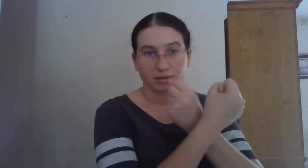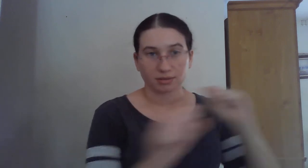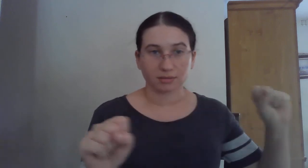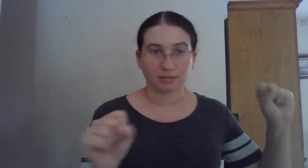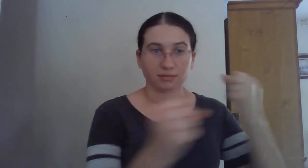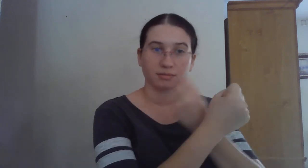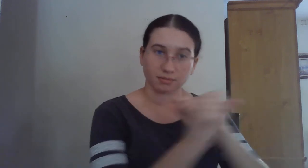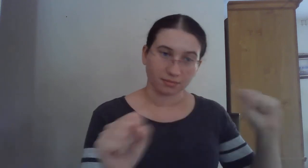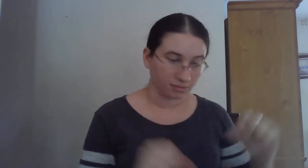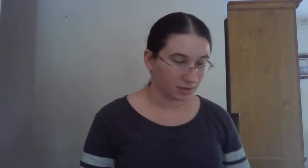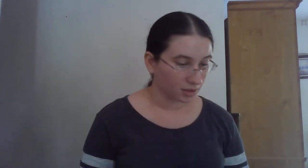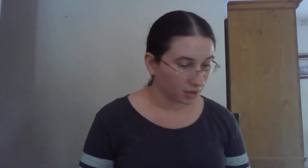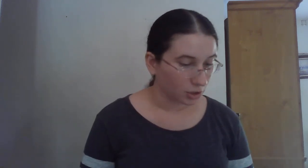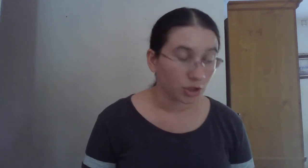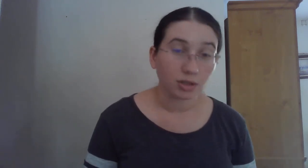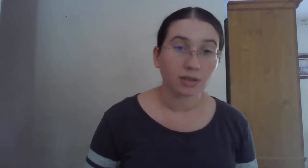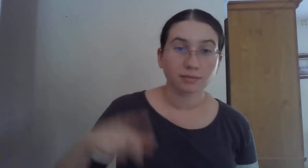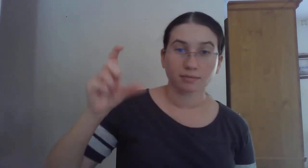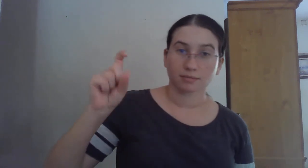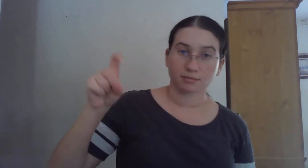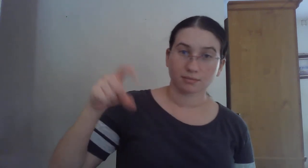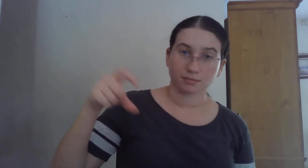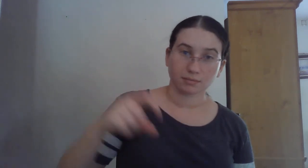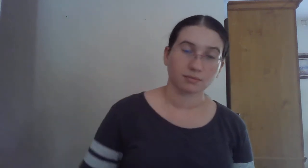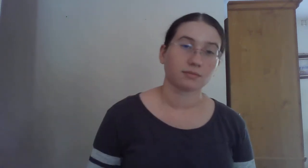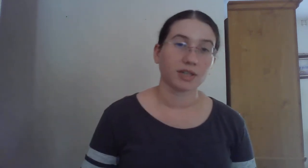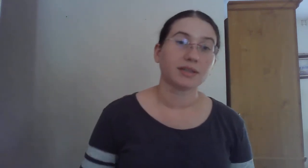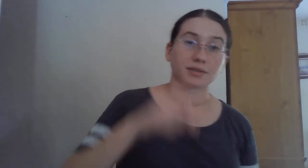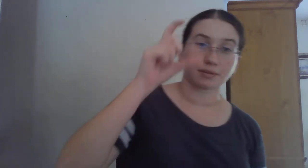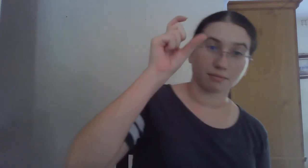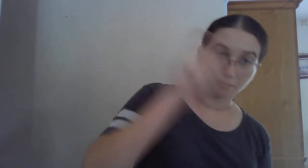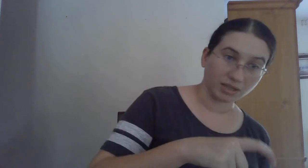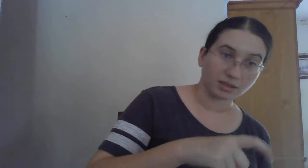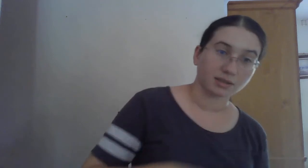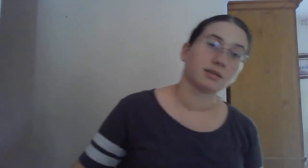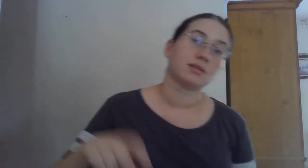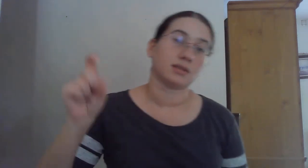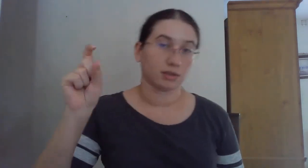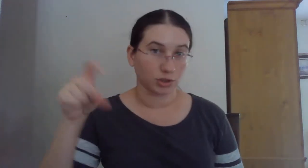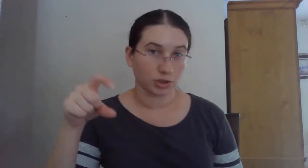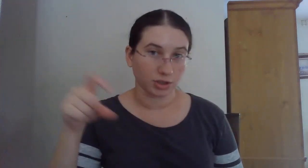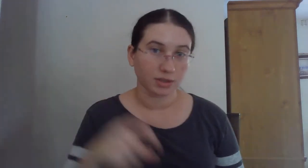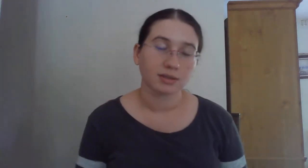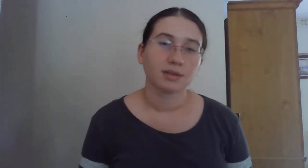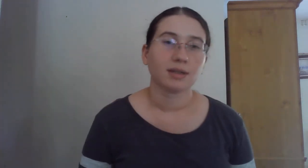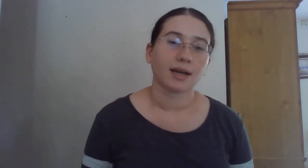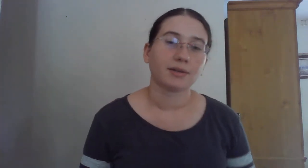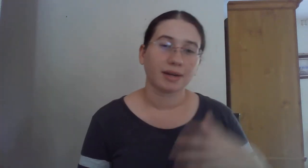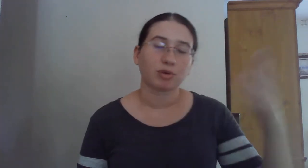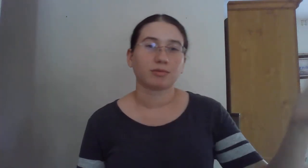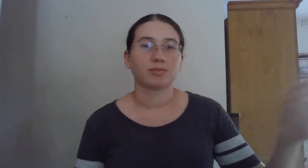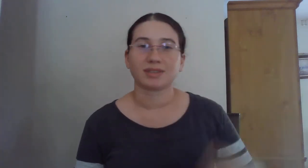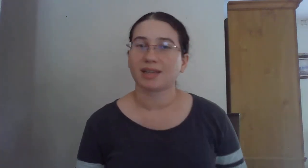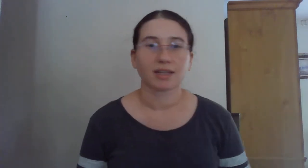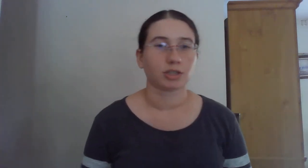it's should, right? There's must and should. I know I probably sign